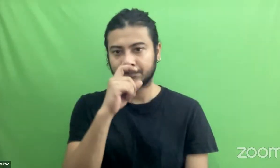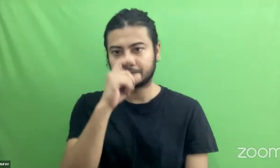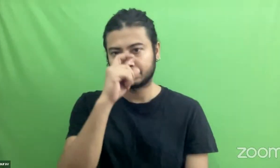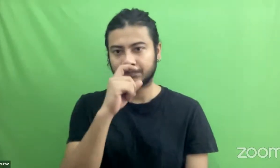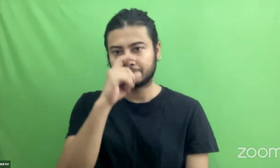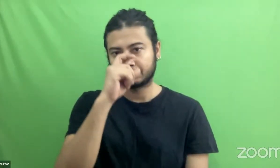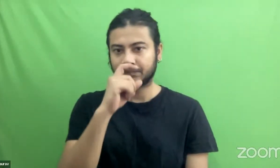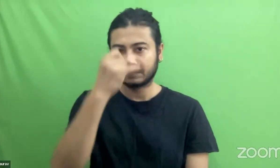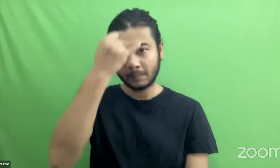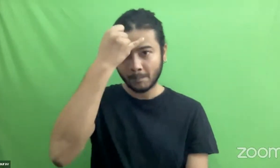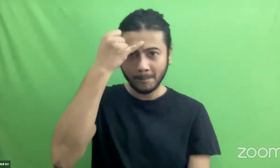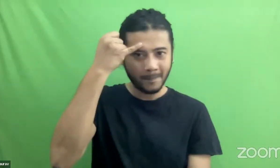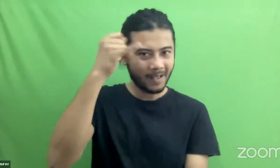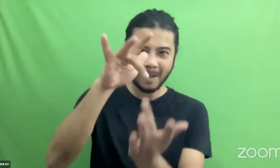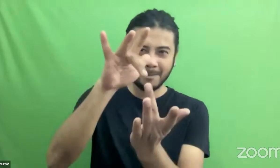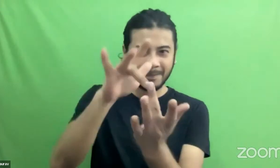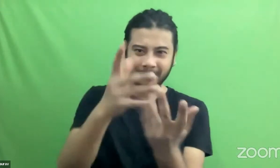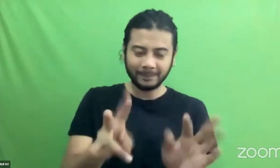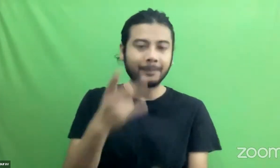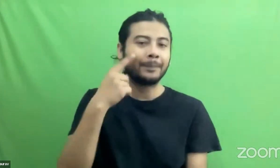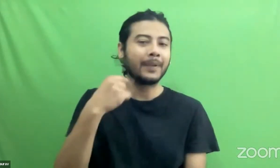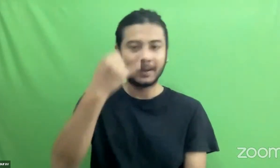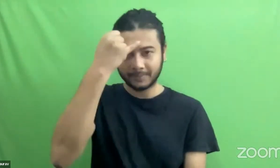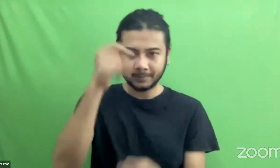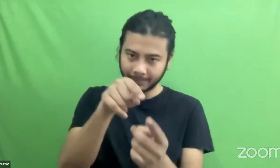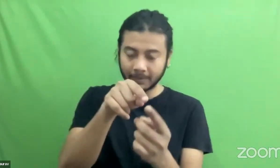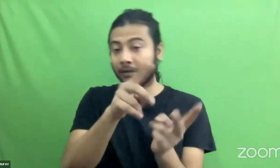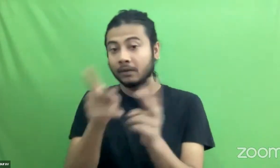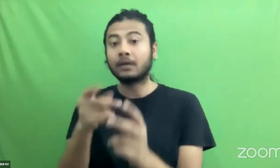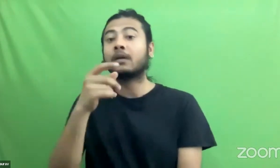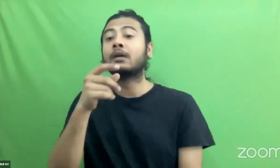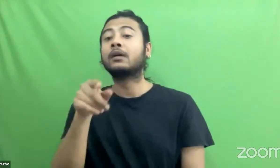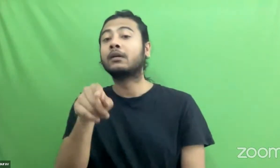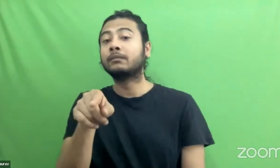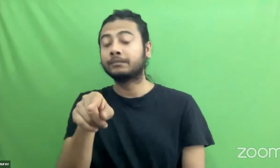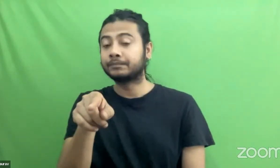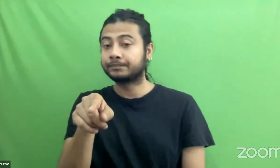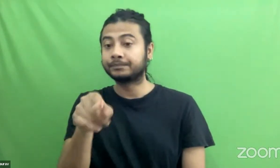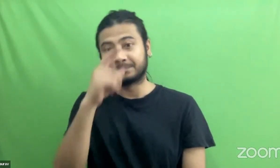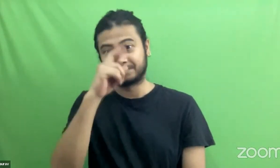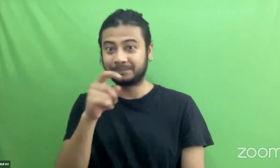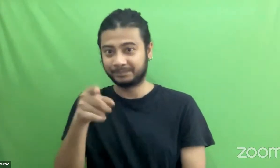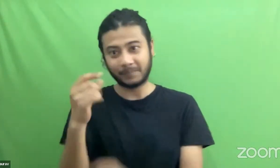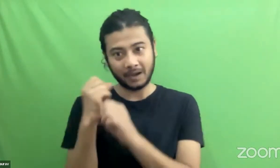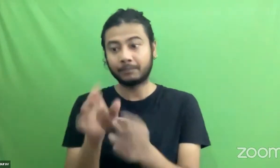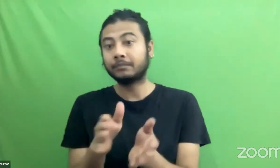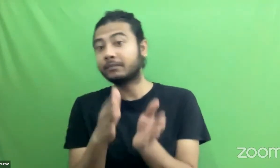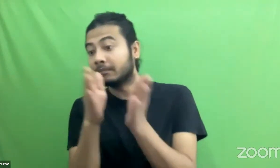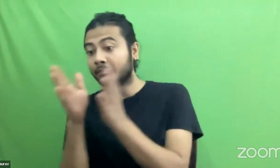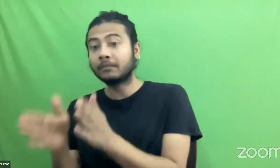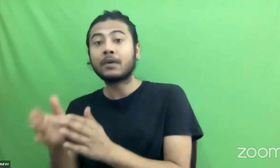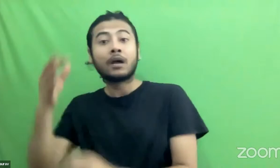Now the one in white beard and white dress is Advait. He's an old